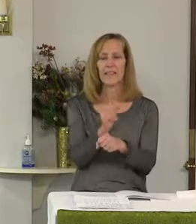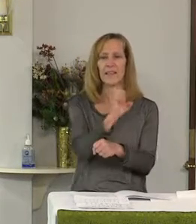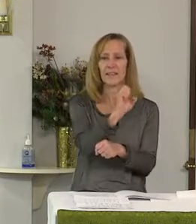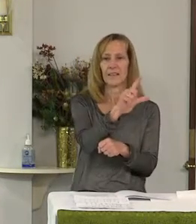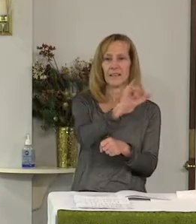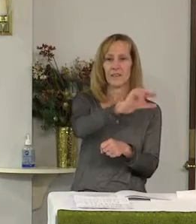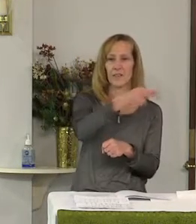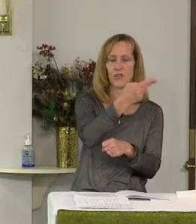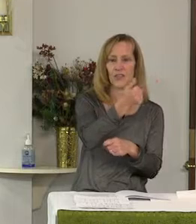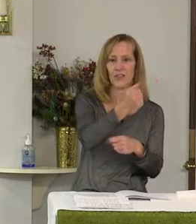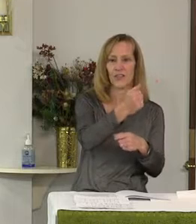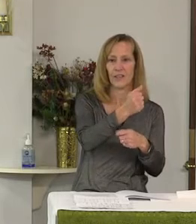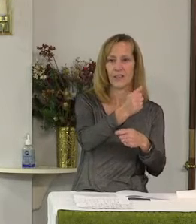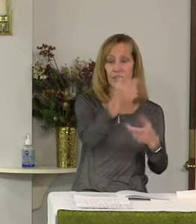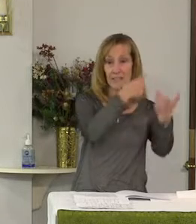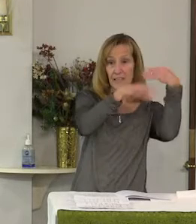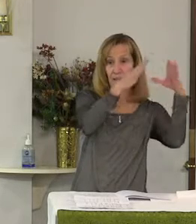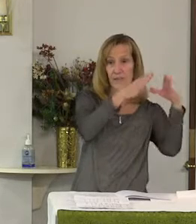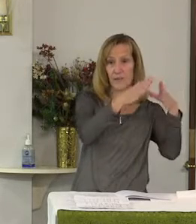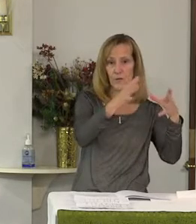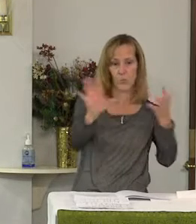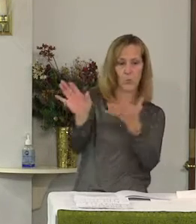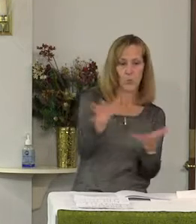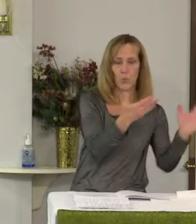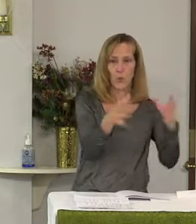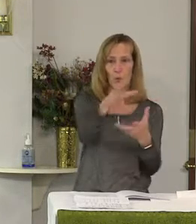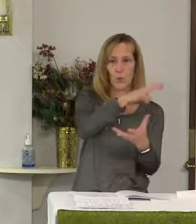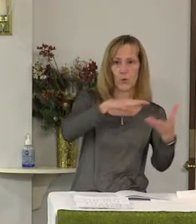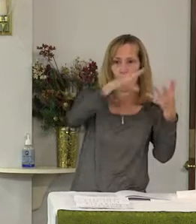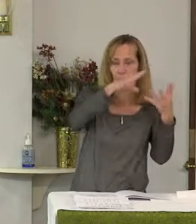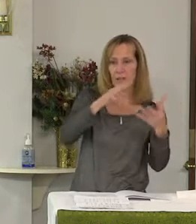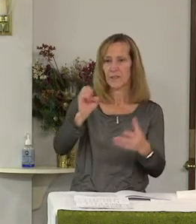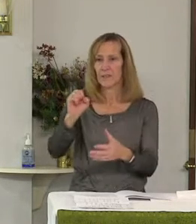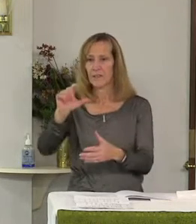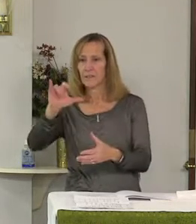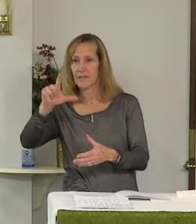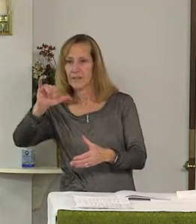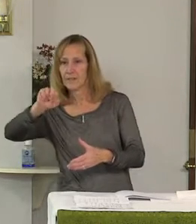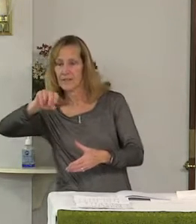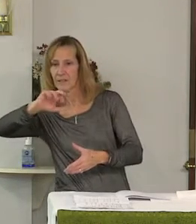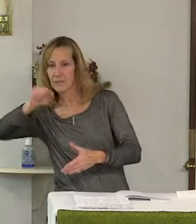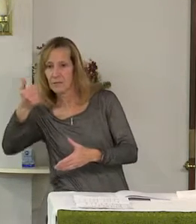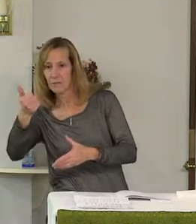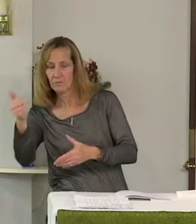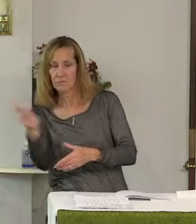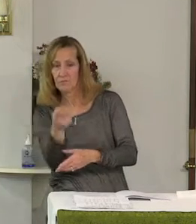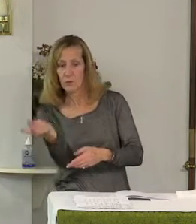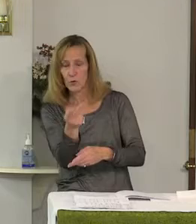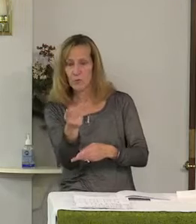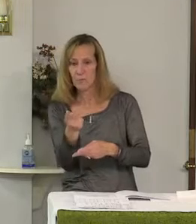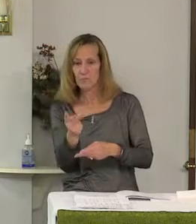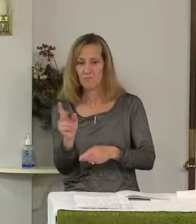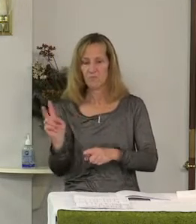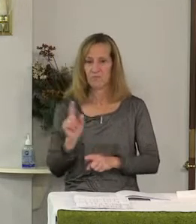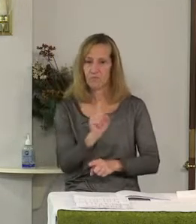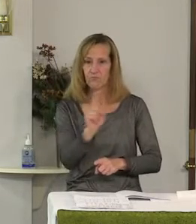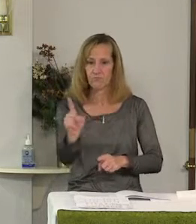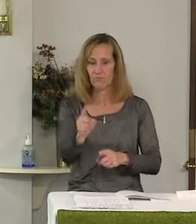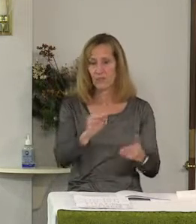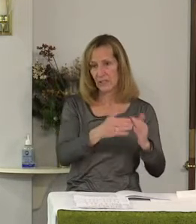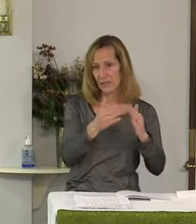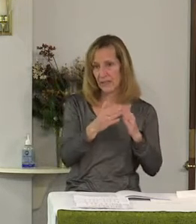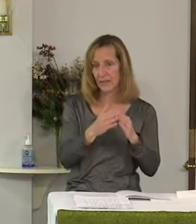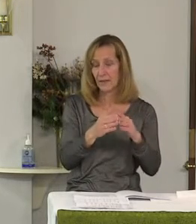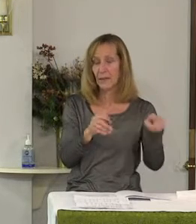Elijah up to heaven by a whirlwind, Elijah and Elisha were on their way from Gilgal. Elijah said to